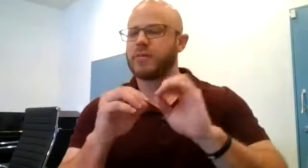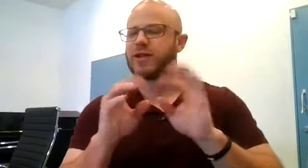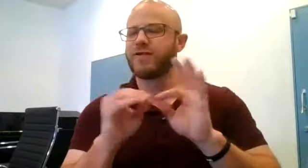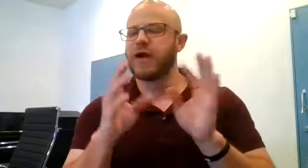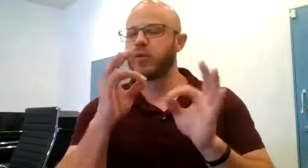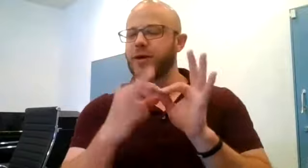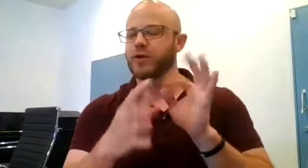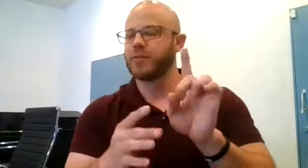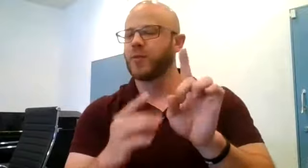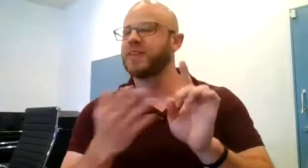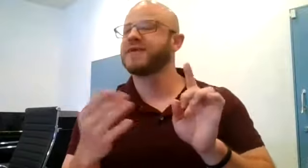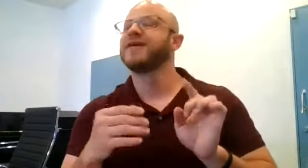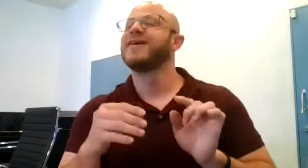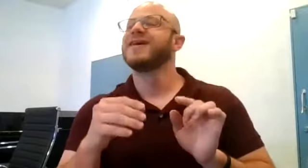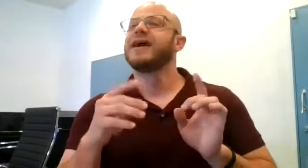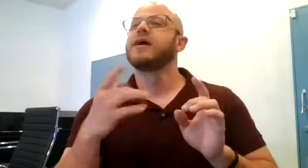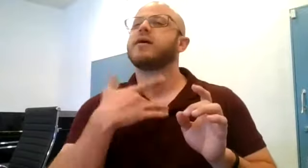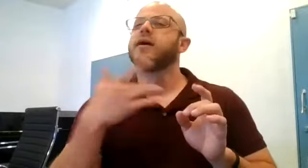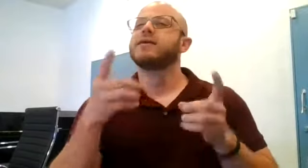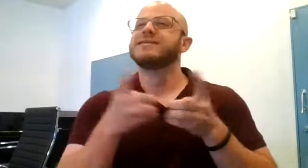Wait a minute, let me clarify with my interpreter.